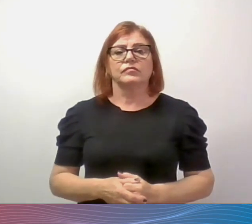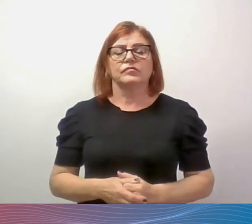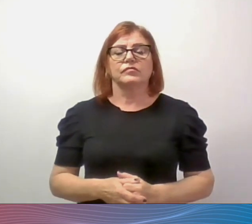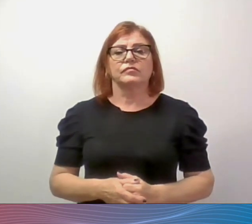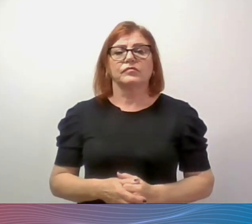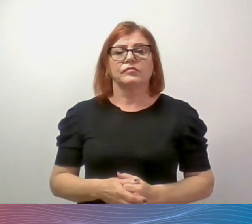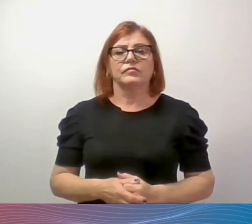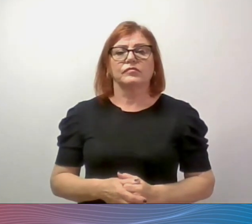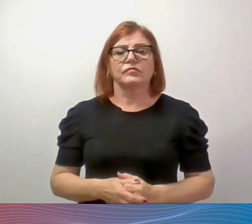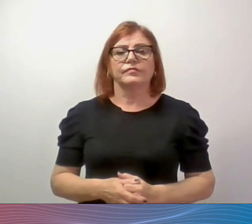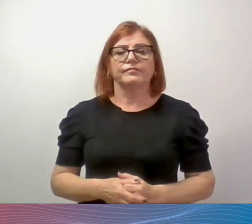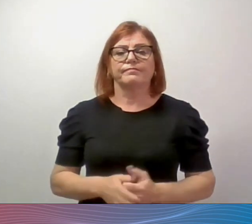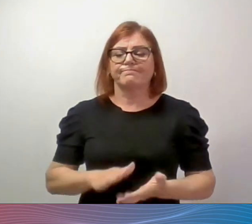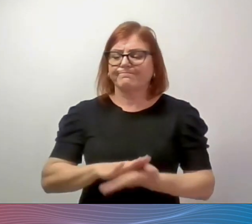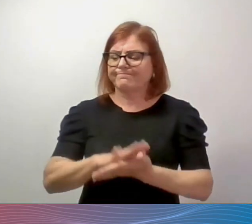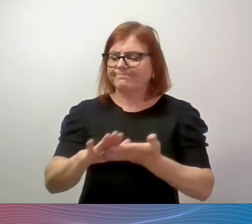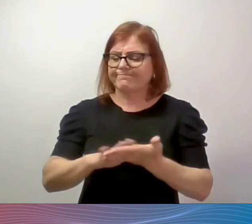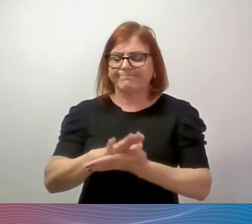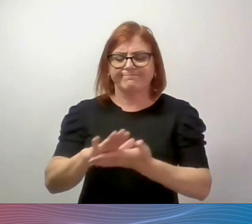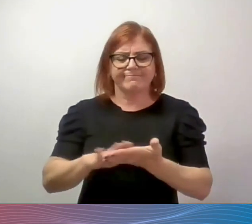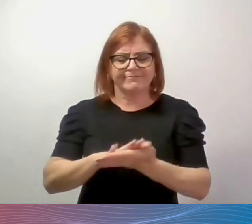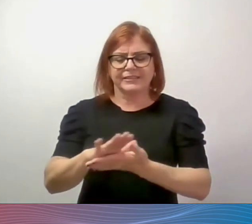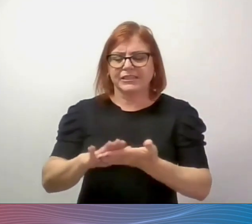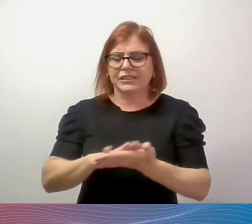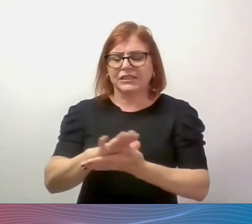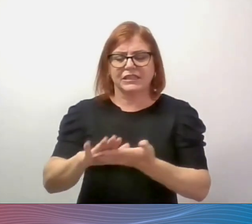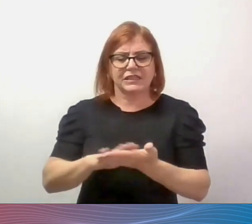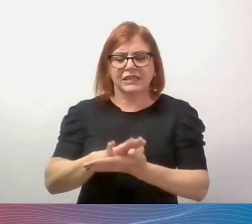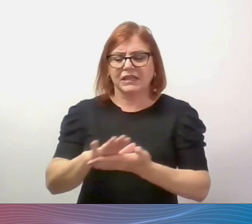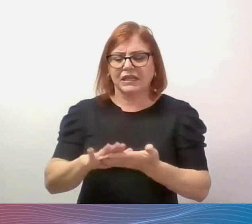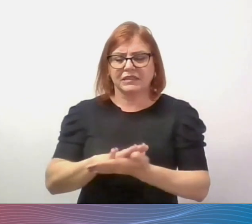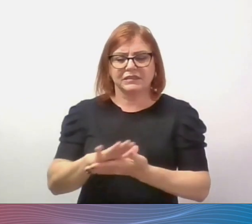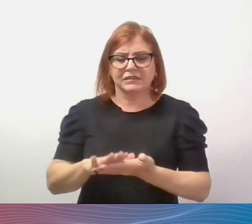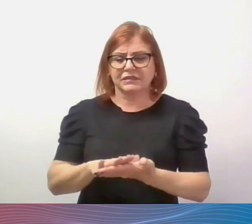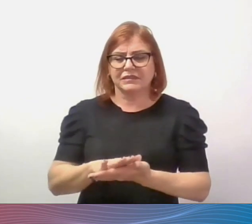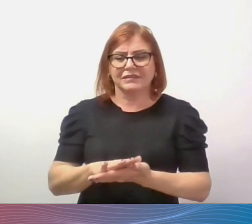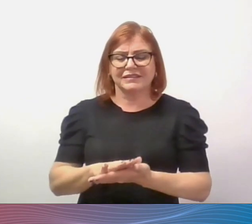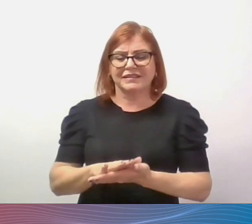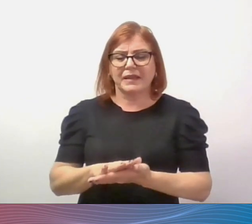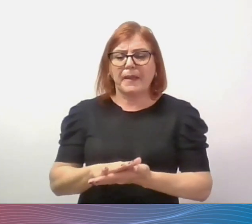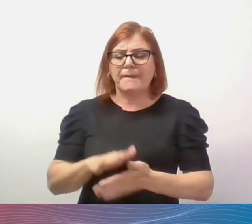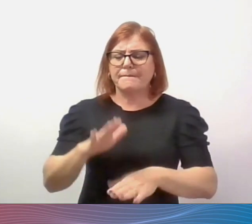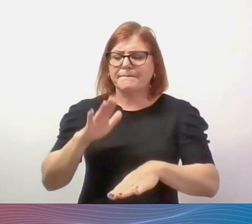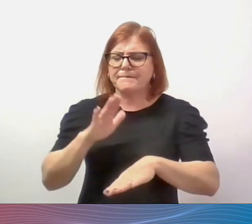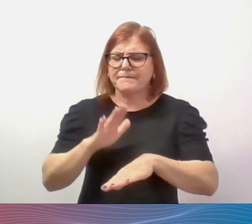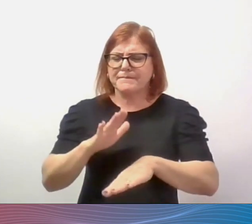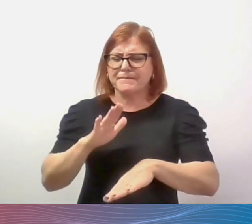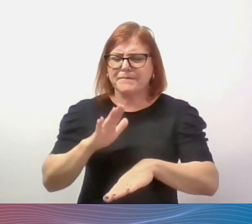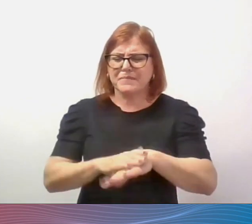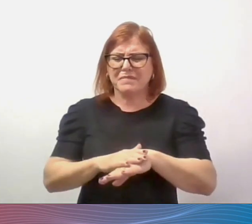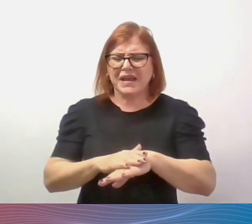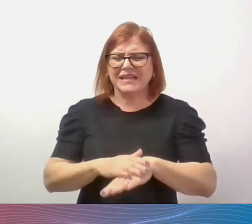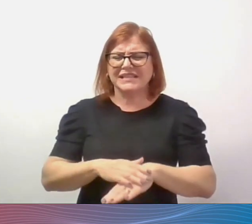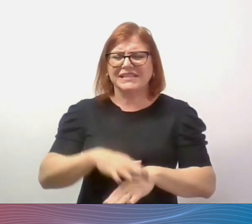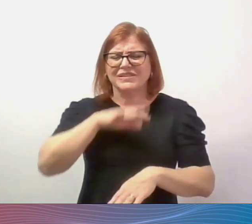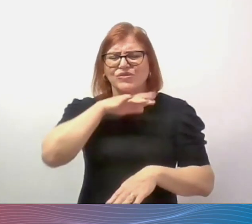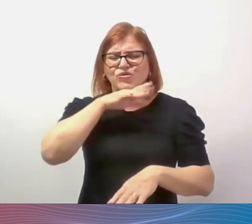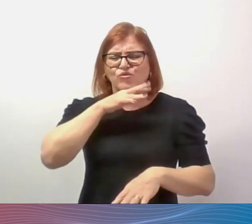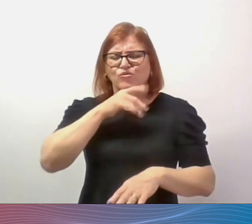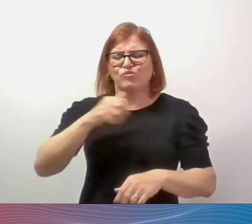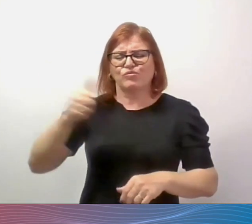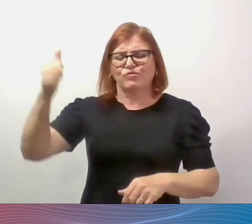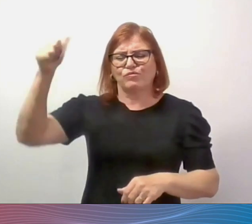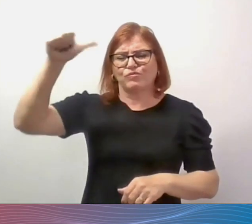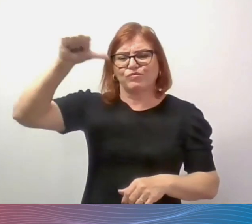nada pode causar mais danos do que a imoralidade. Because nothing can cause such a damage as